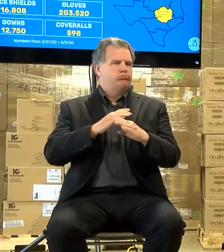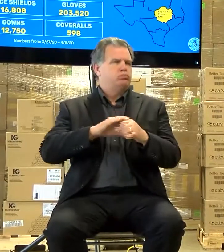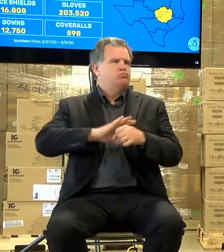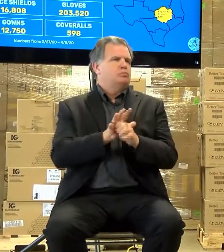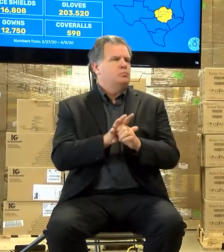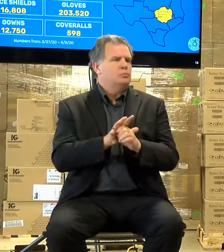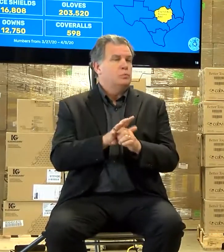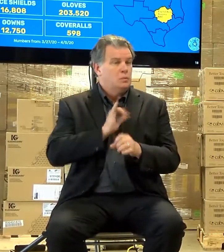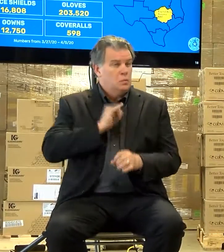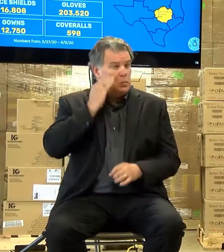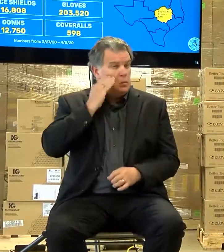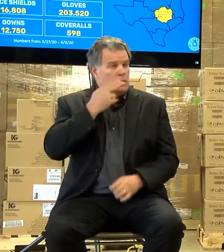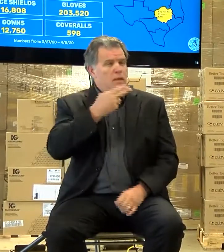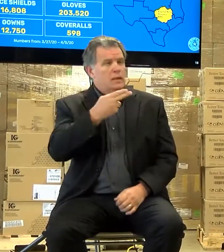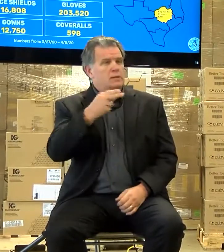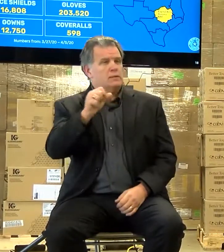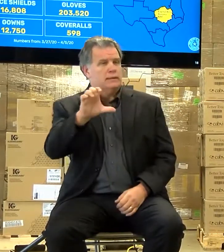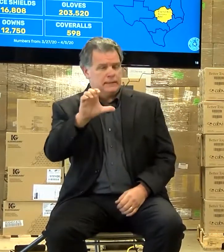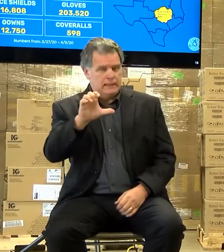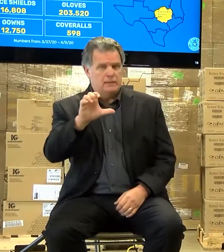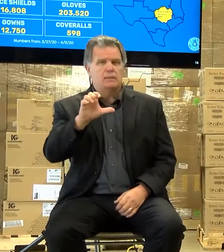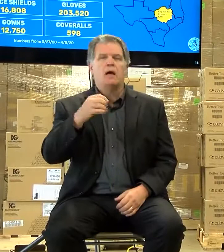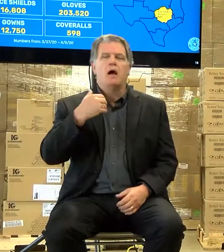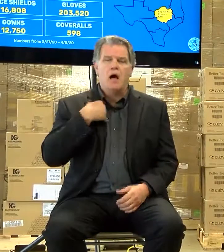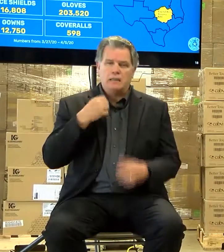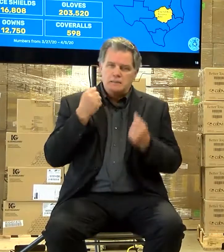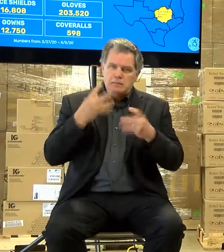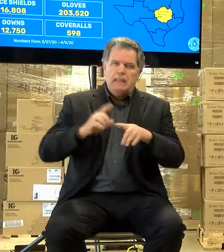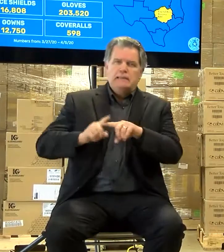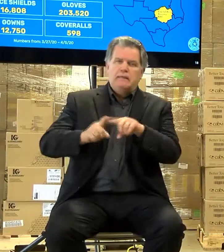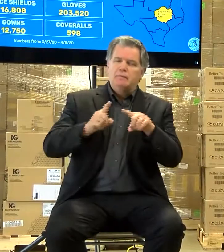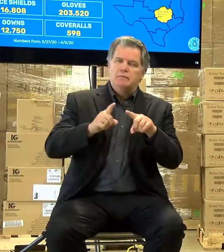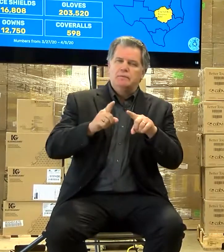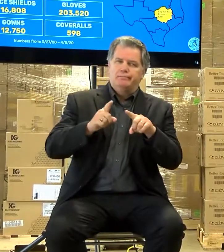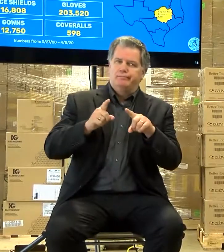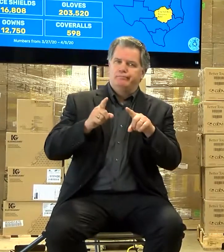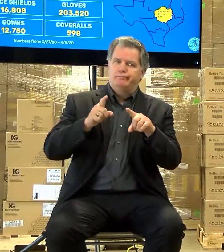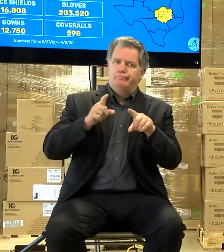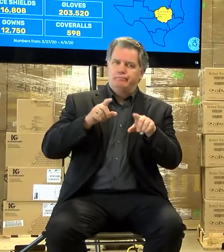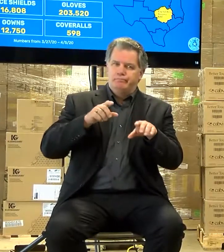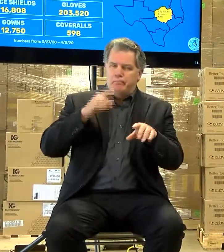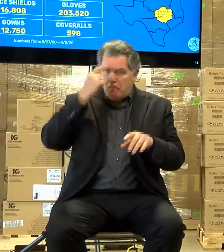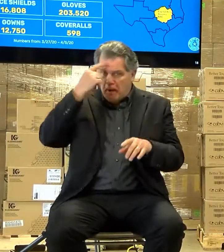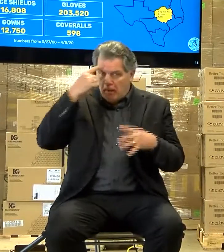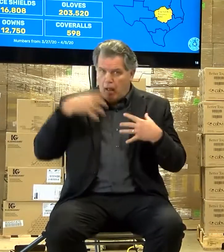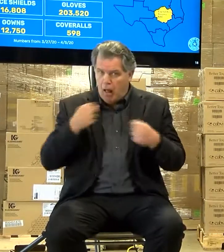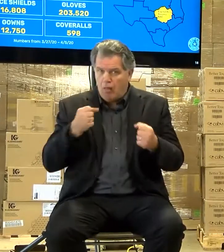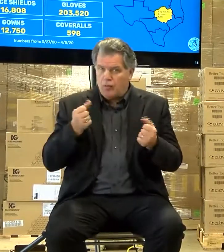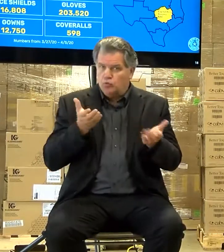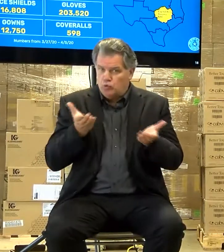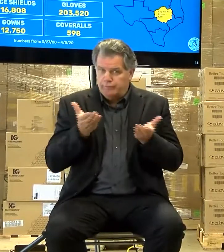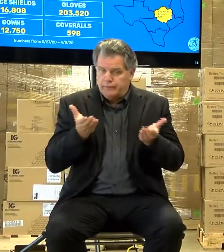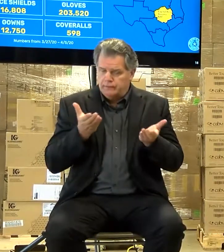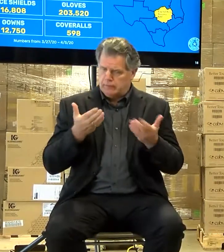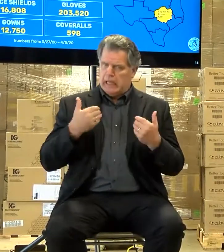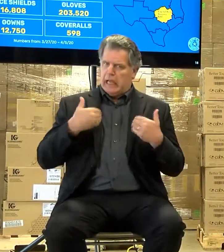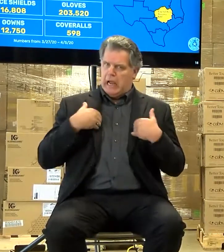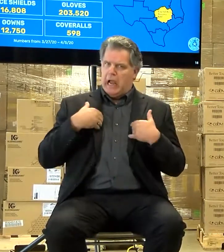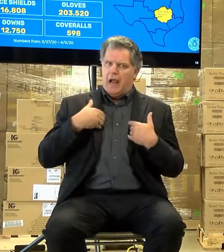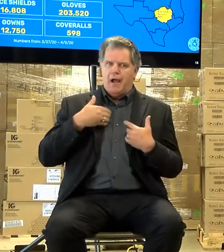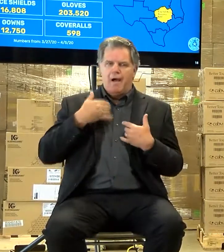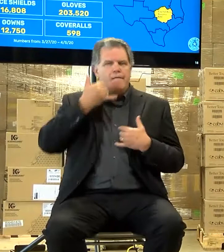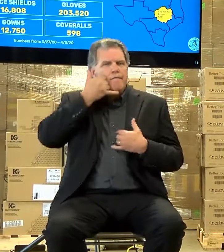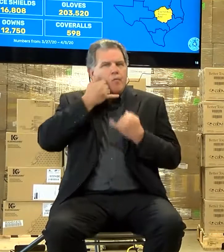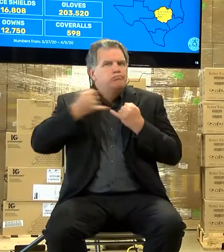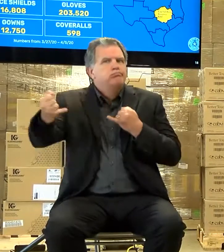that the HHSC, which has a lot of the behavioral health services, has made these hotlines available. I think they're great, but as far